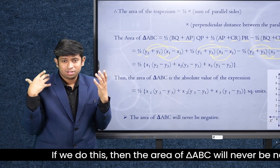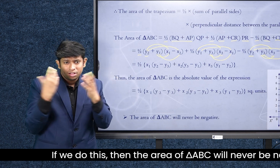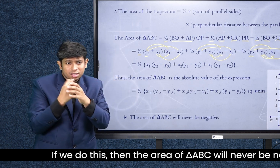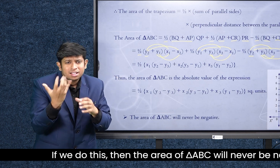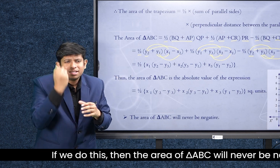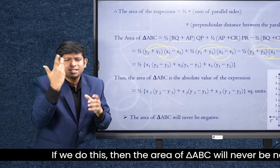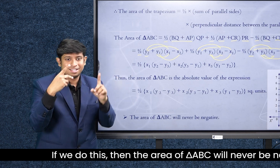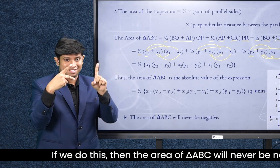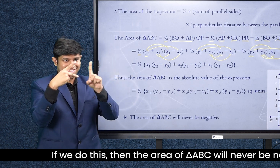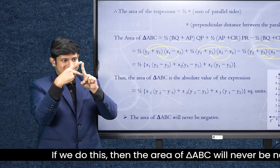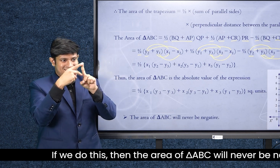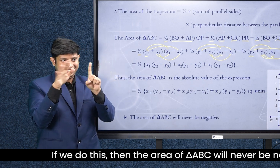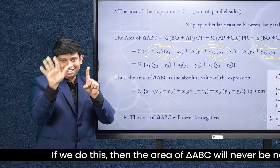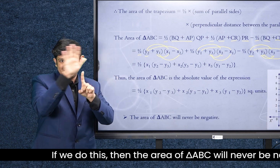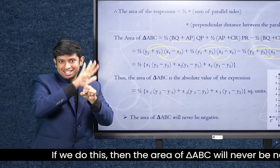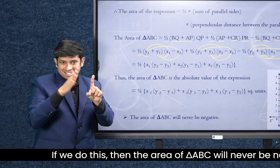ABC will never be negative.